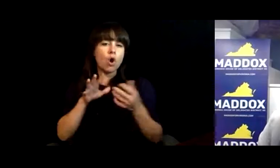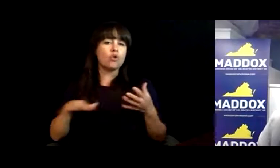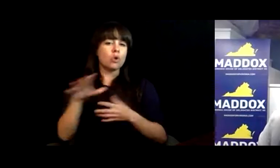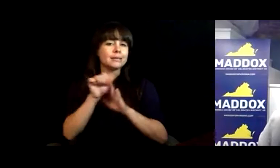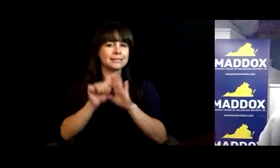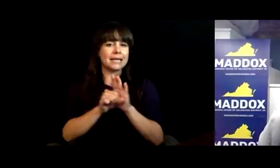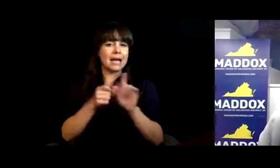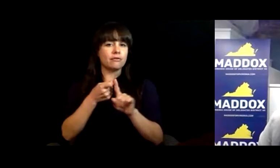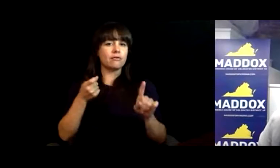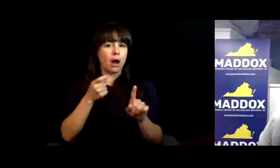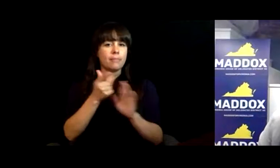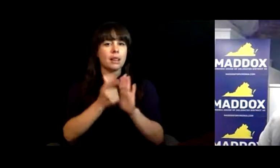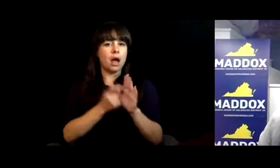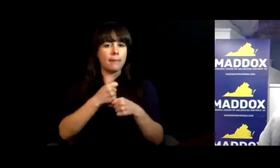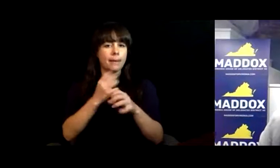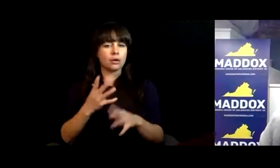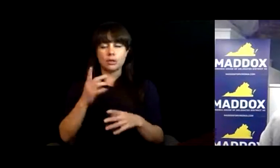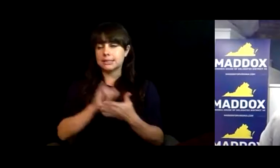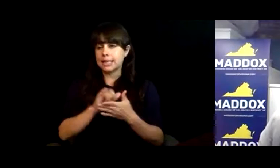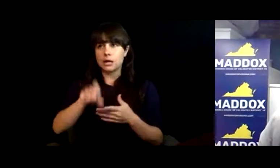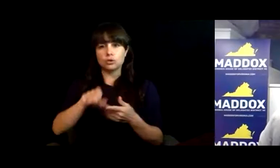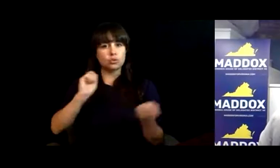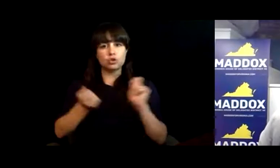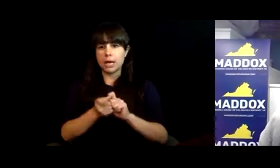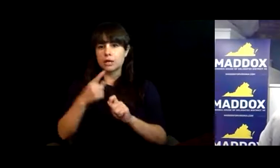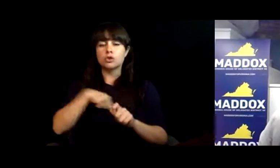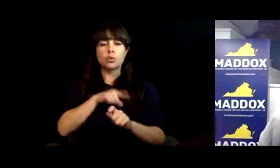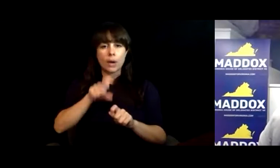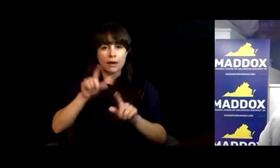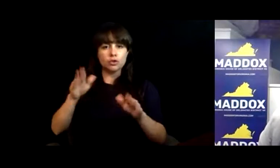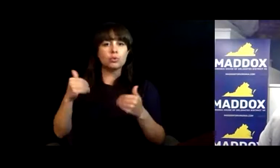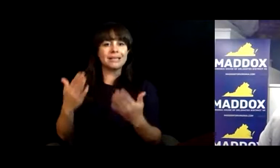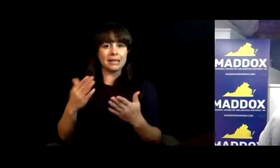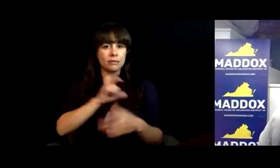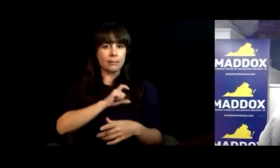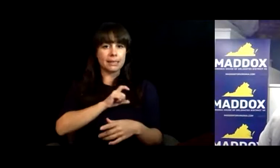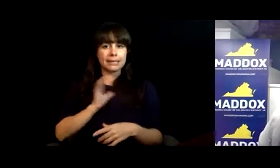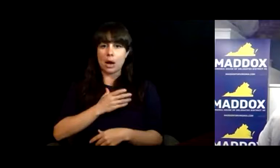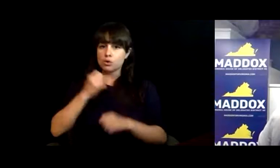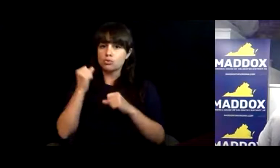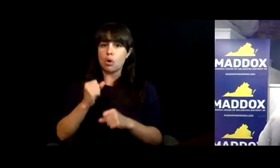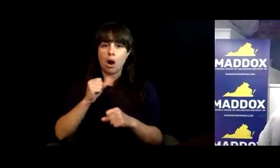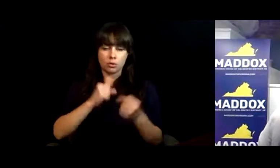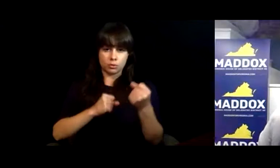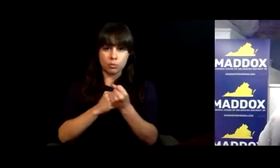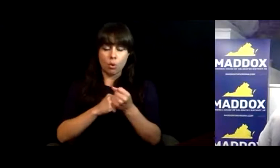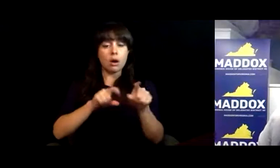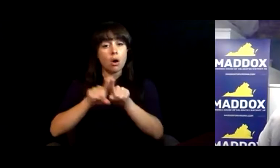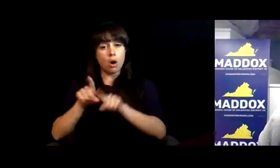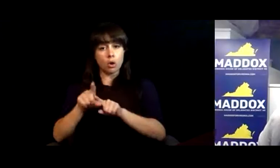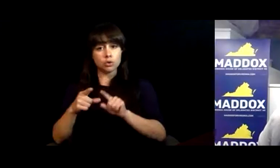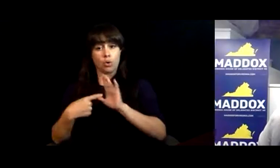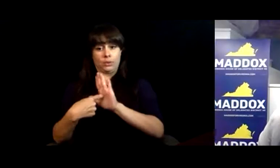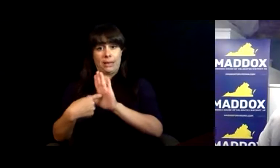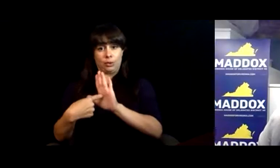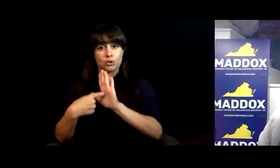that really has to change. I think we need to give our police our strongest support, but also demonstrate that there is no wiggle room